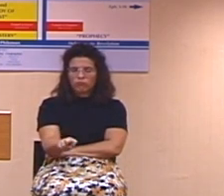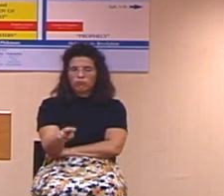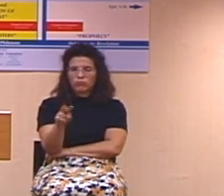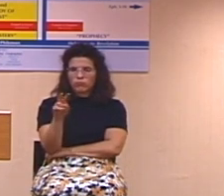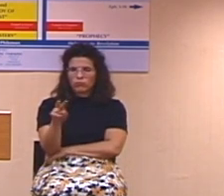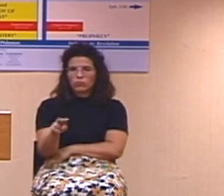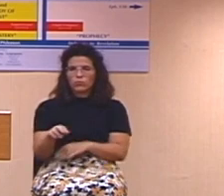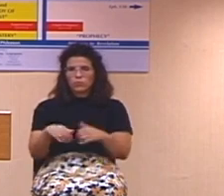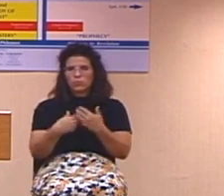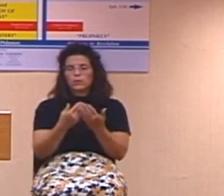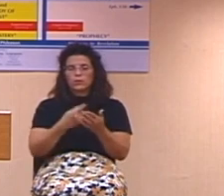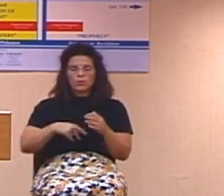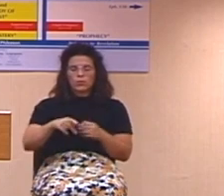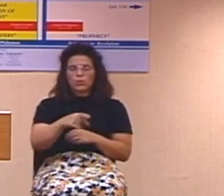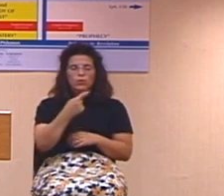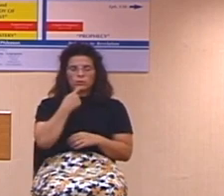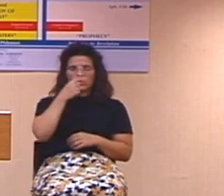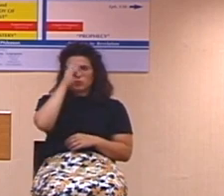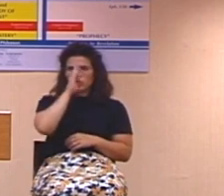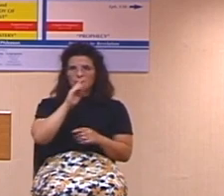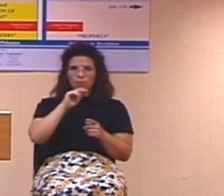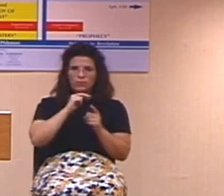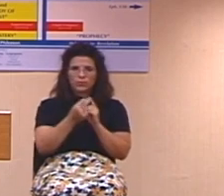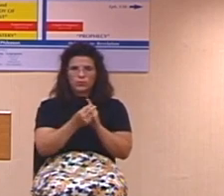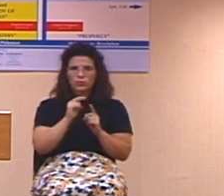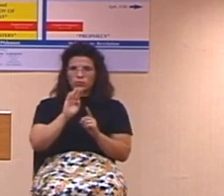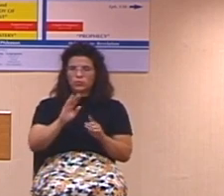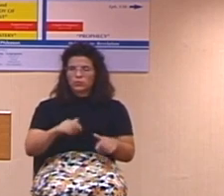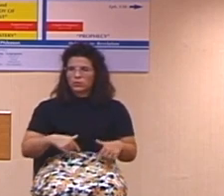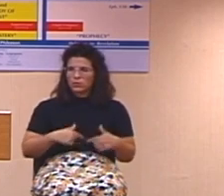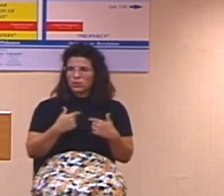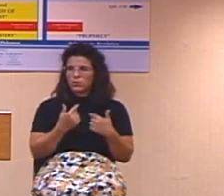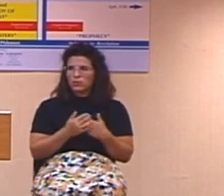says God views your life.